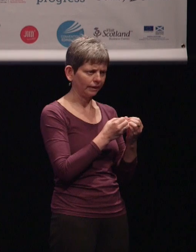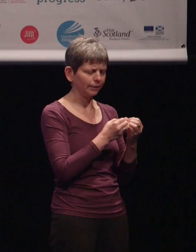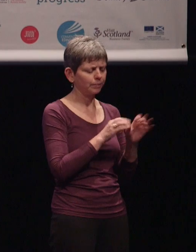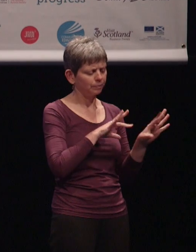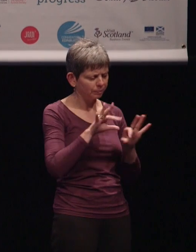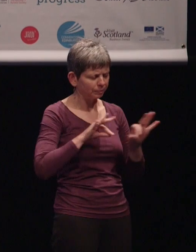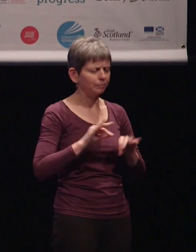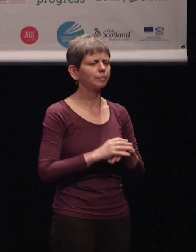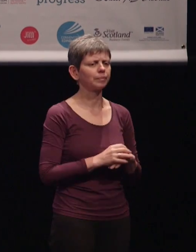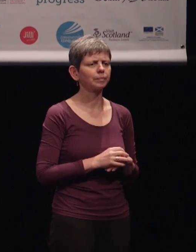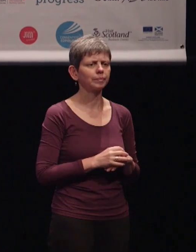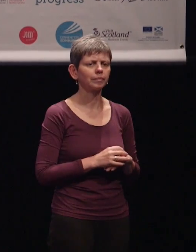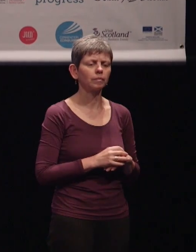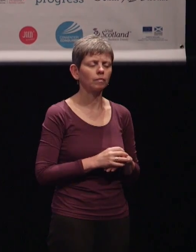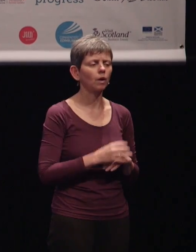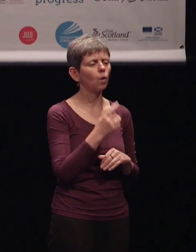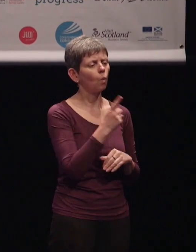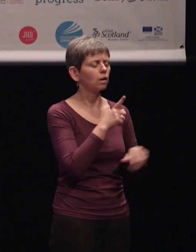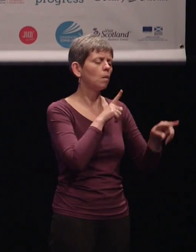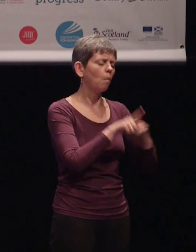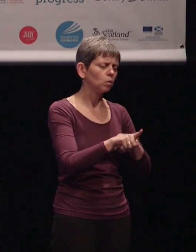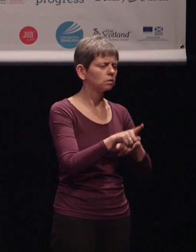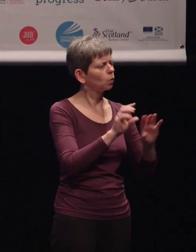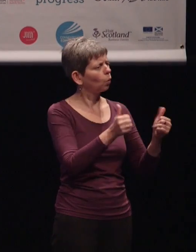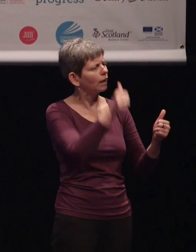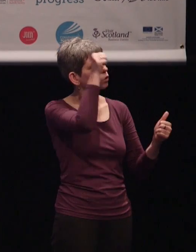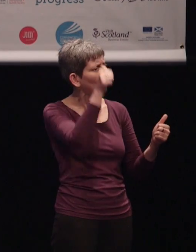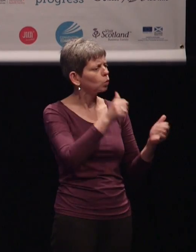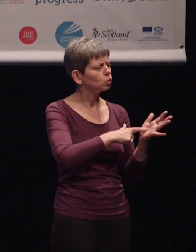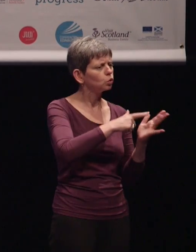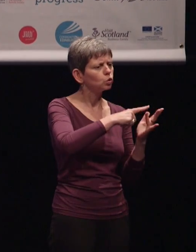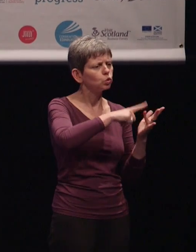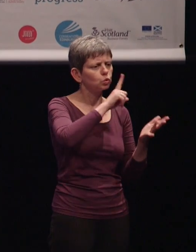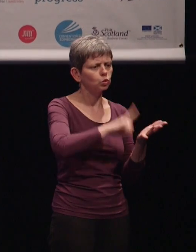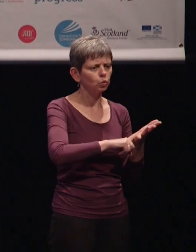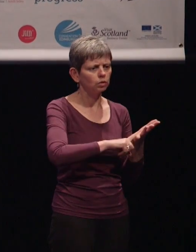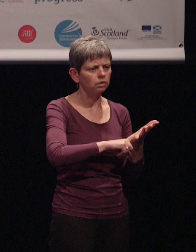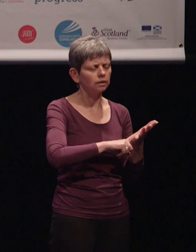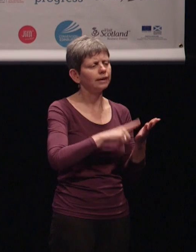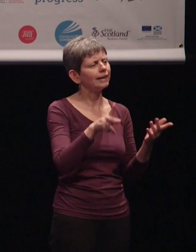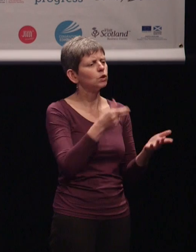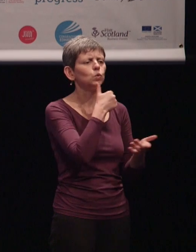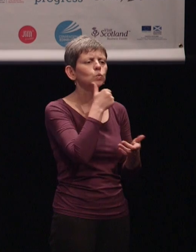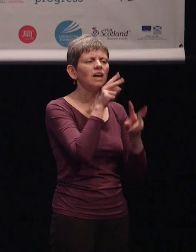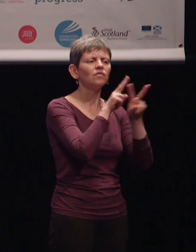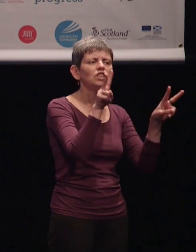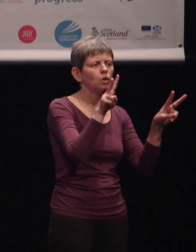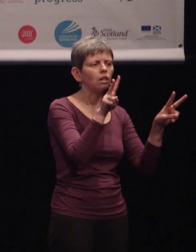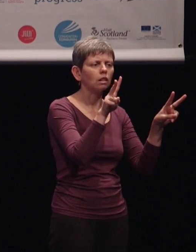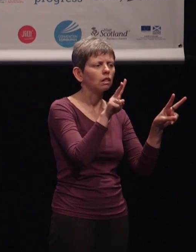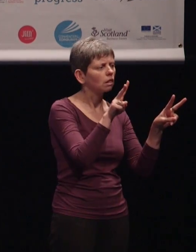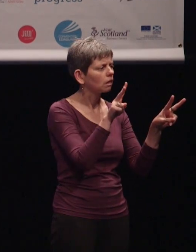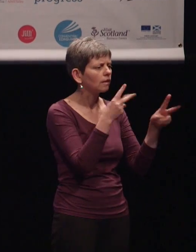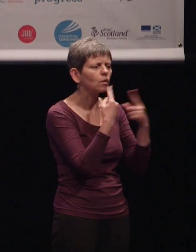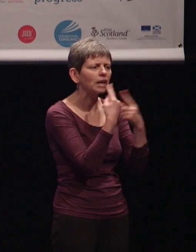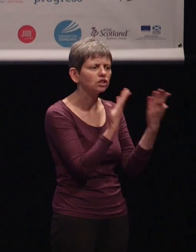One of the most known mandatory tool, I would say, is to use visual aids. Everybody knows that if we